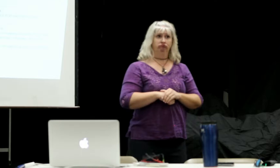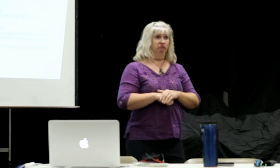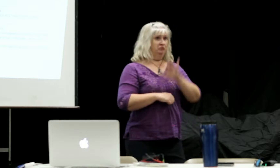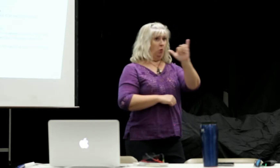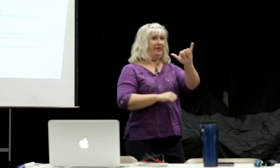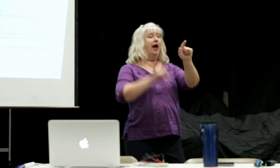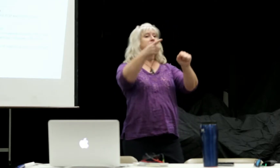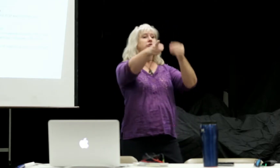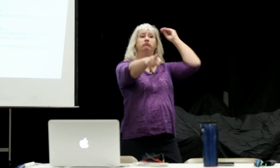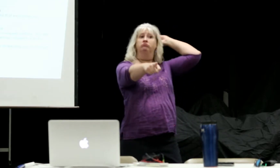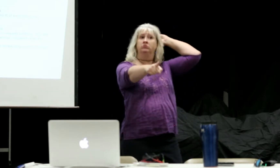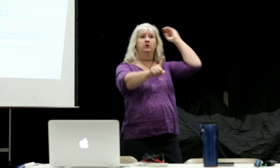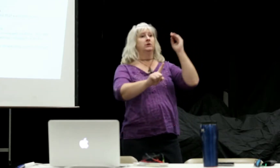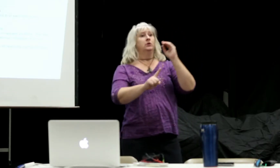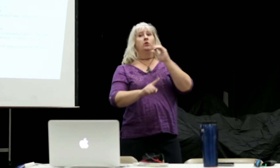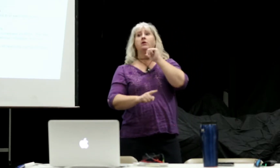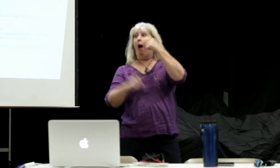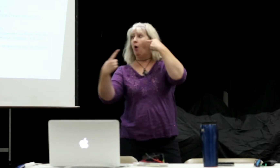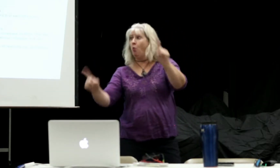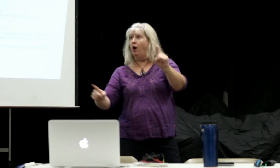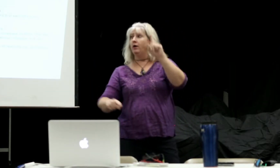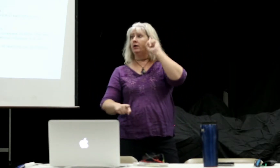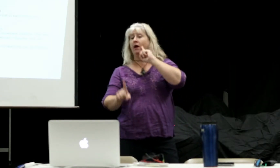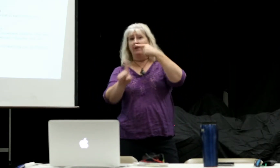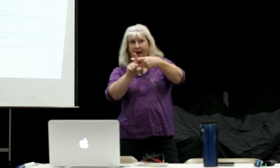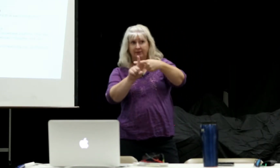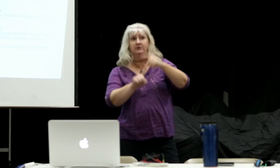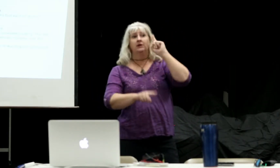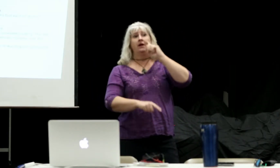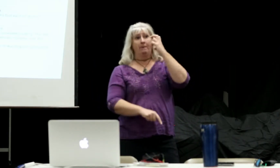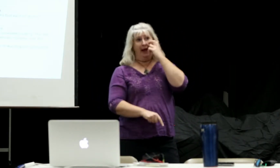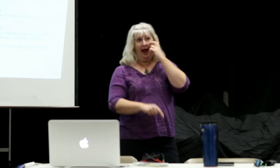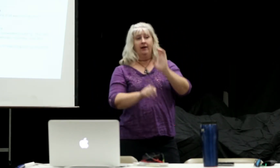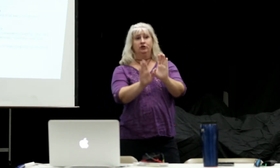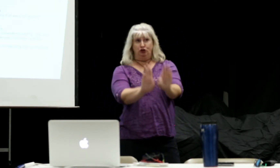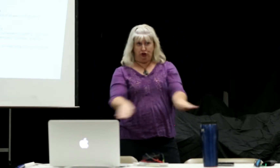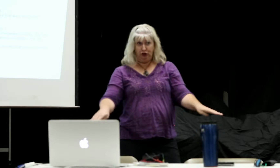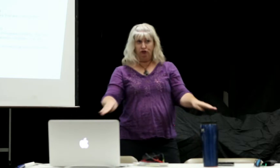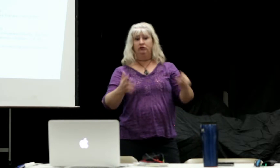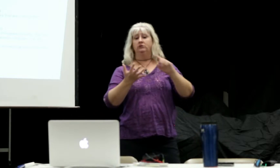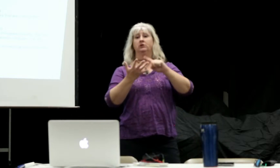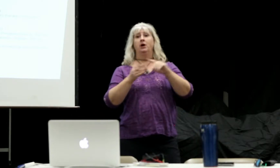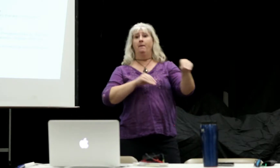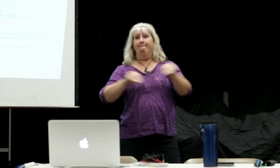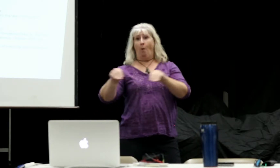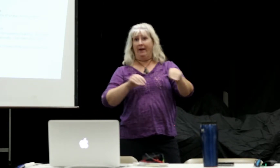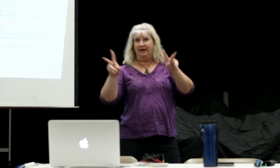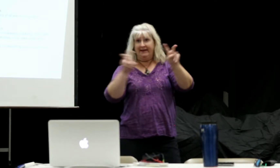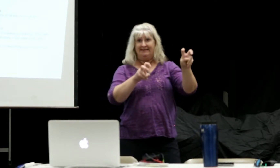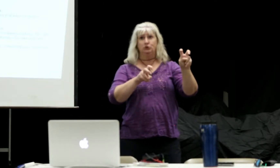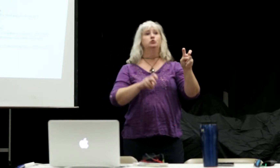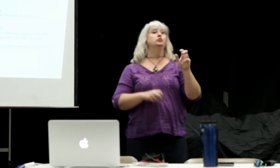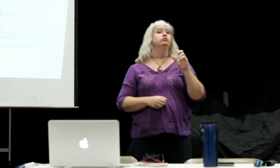fill out any forms you need for any VRI issues you may be having. And again, it is for deaf blind,